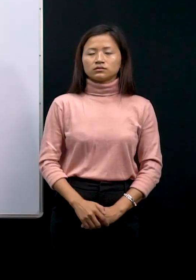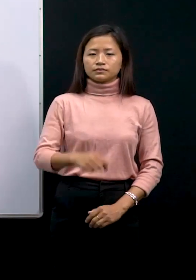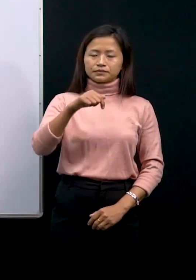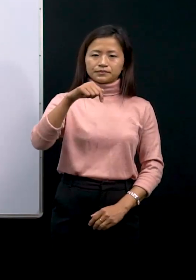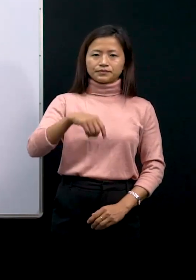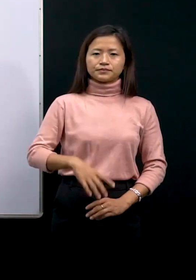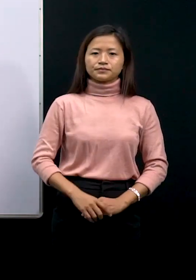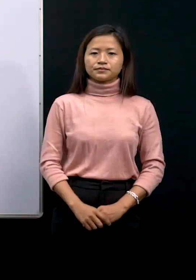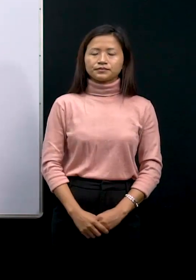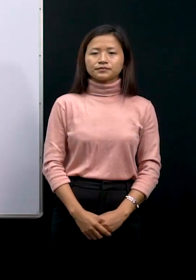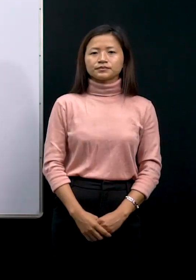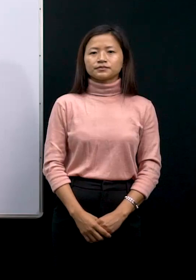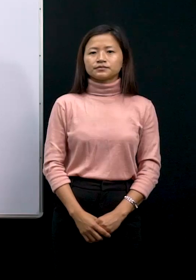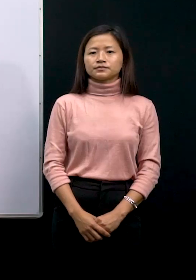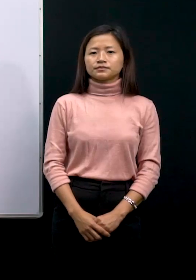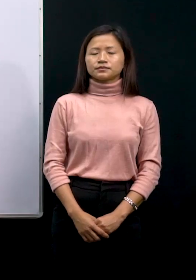Now,